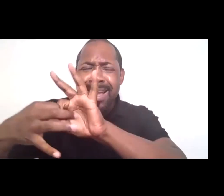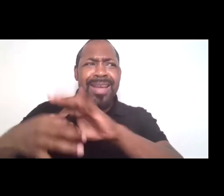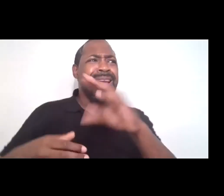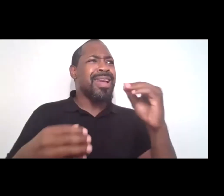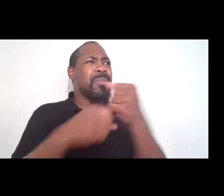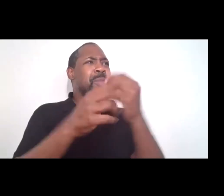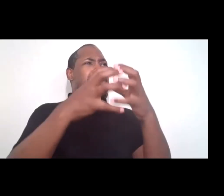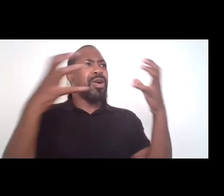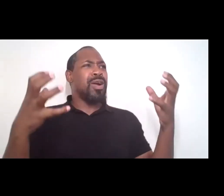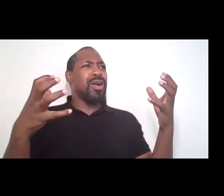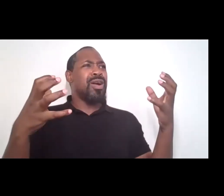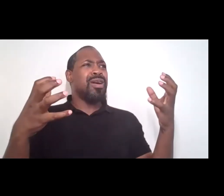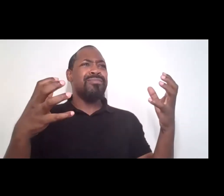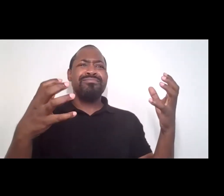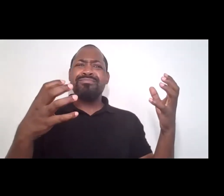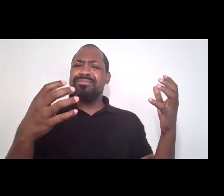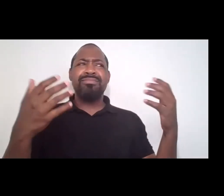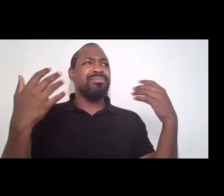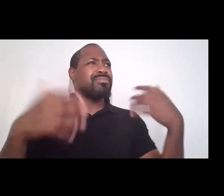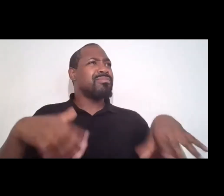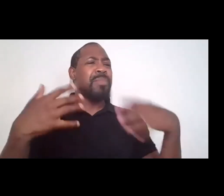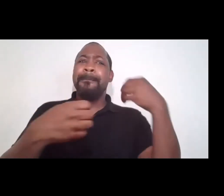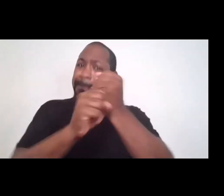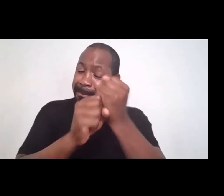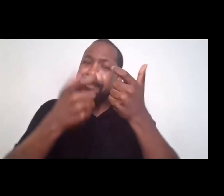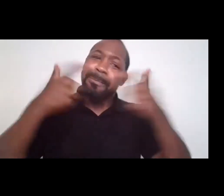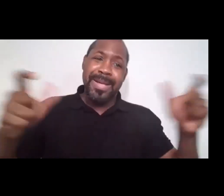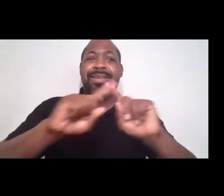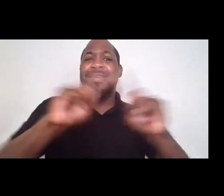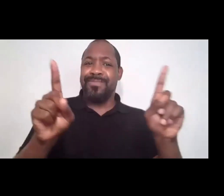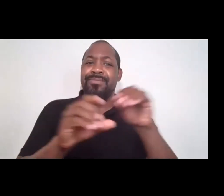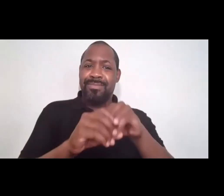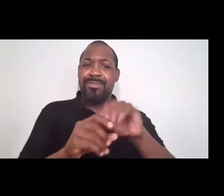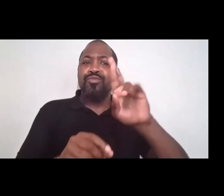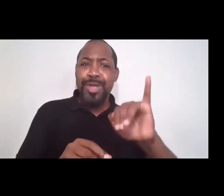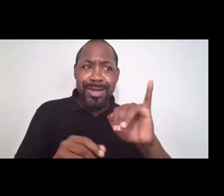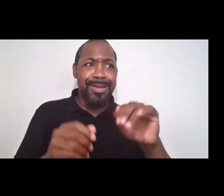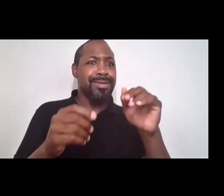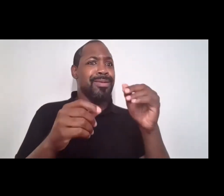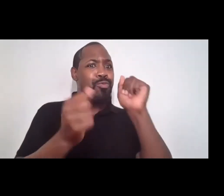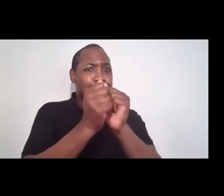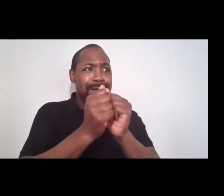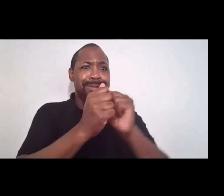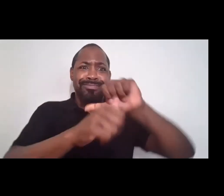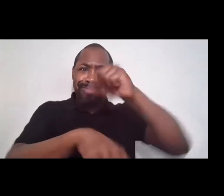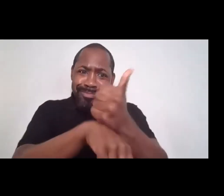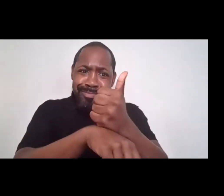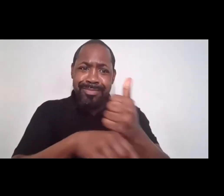made we've been doing a lot of networking and a lot of connections within the community. And we actually are seeing a big difference in Rhode